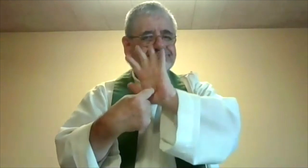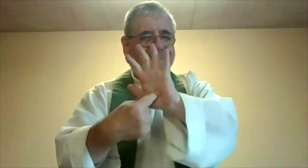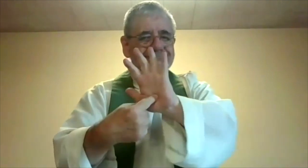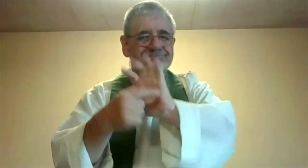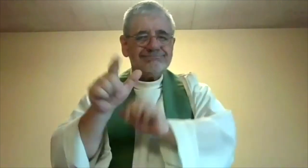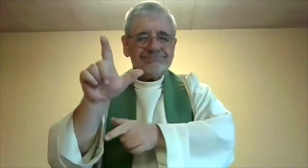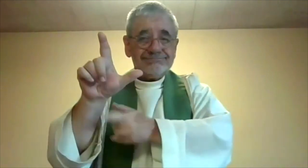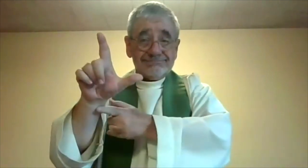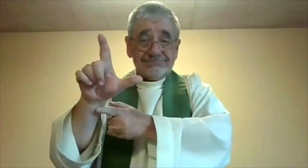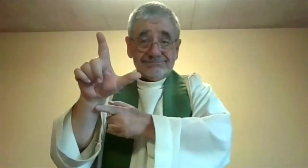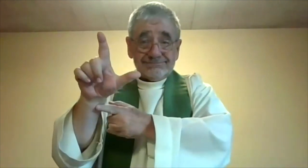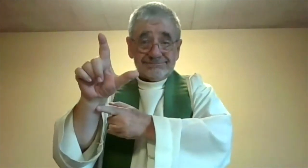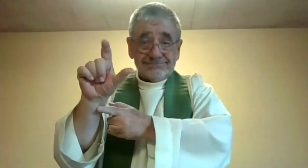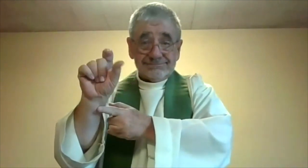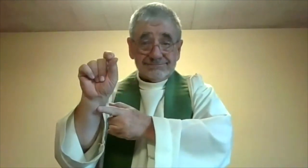by showing